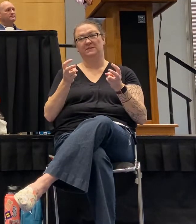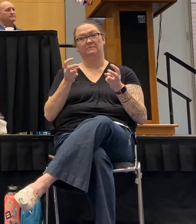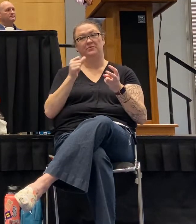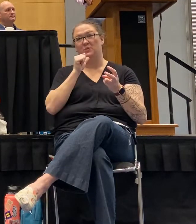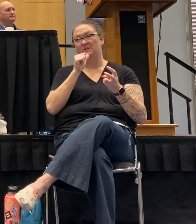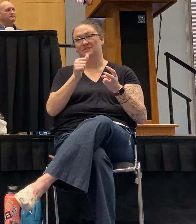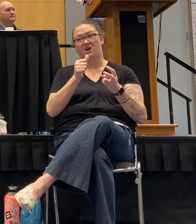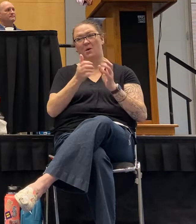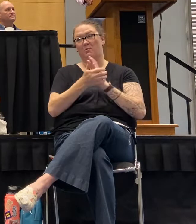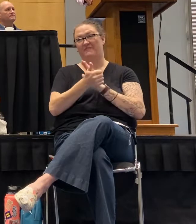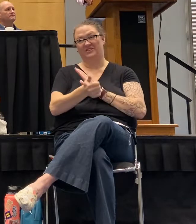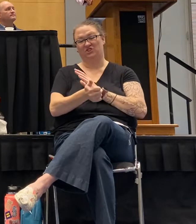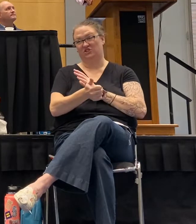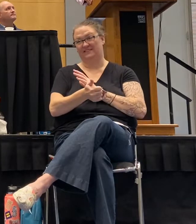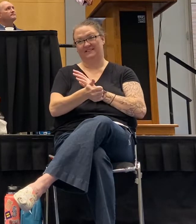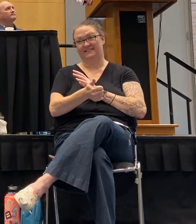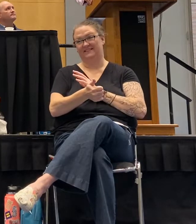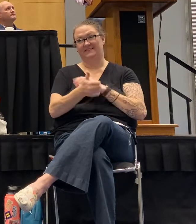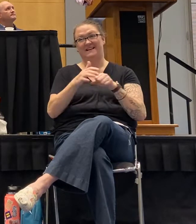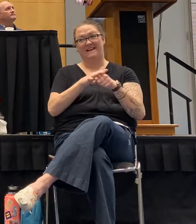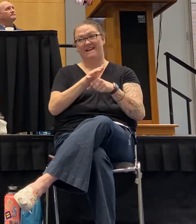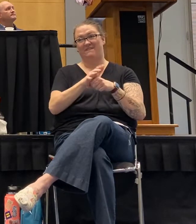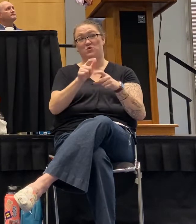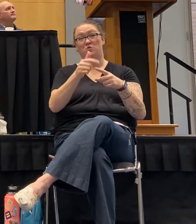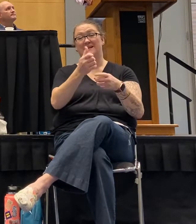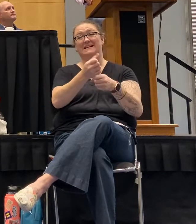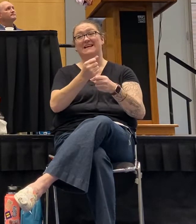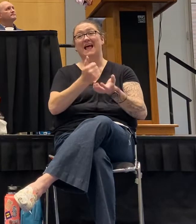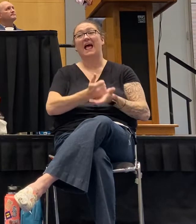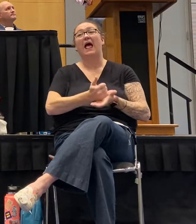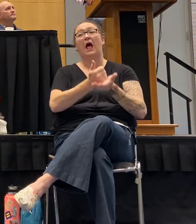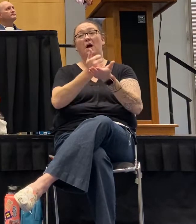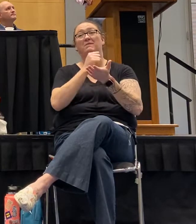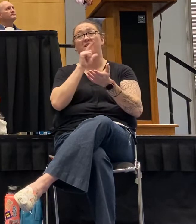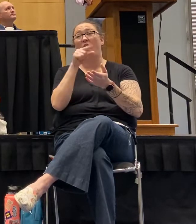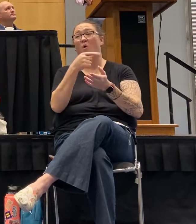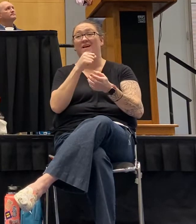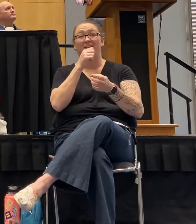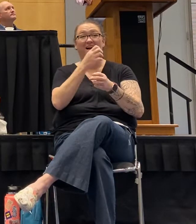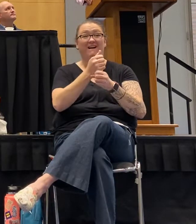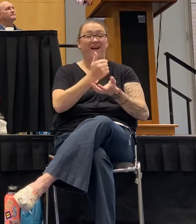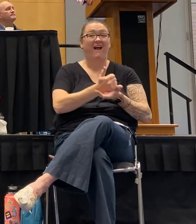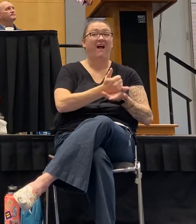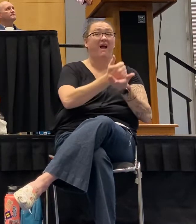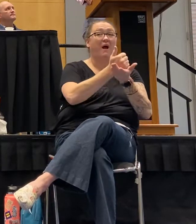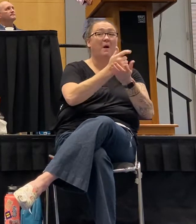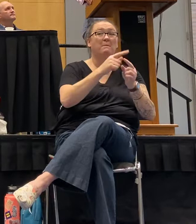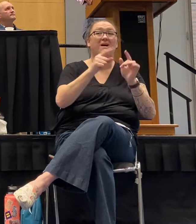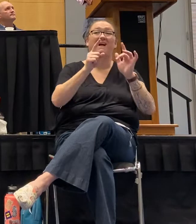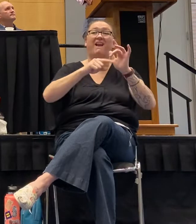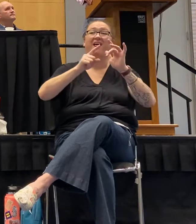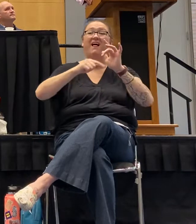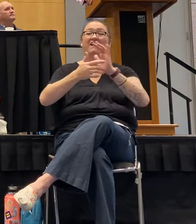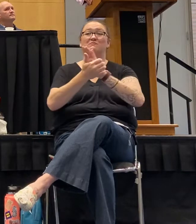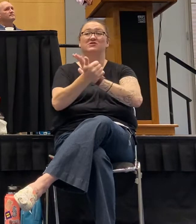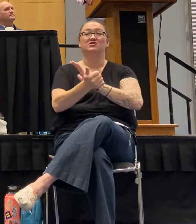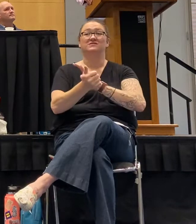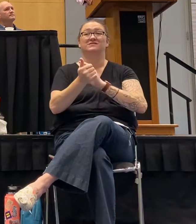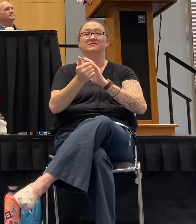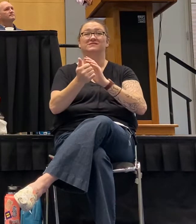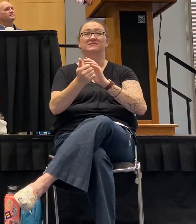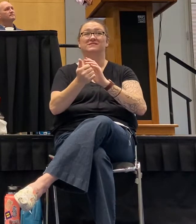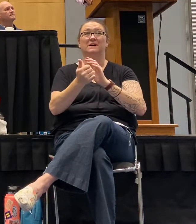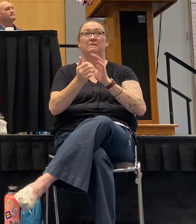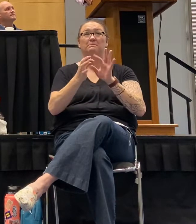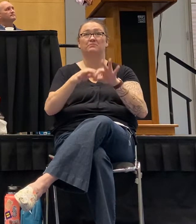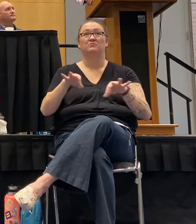not proficient enough to even get help. Not only not to get help, but the lack of proficiency was also a key